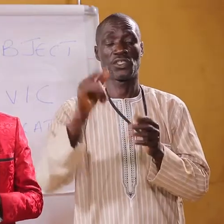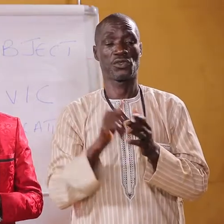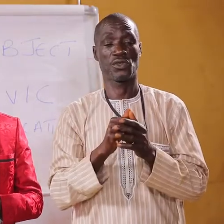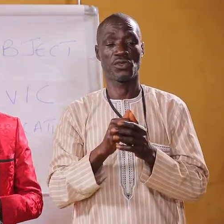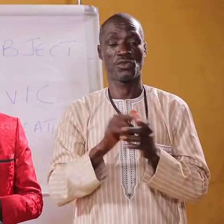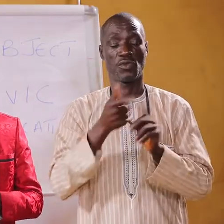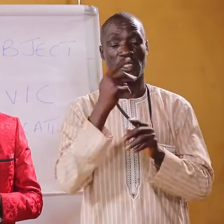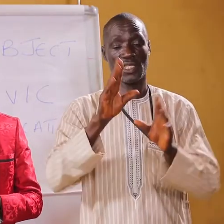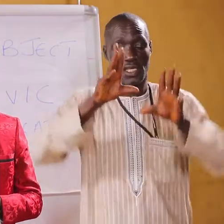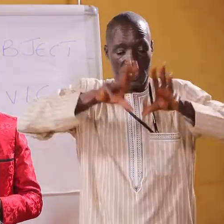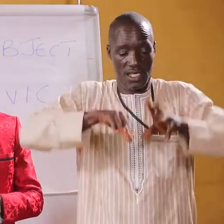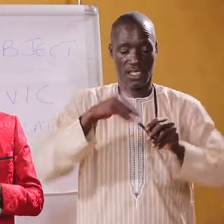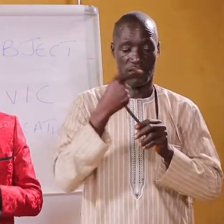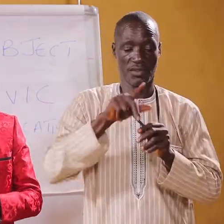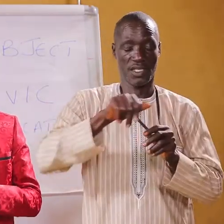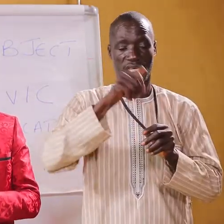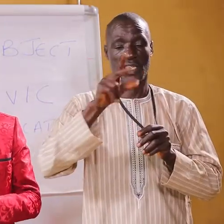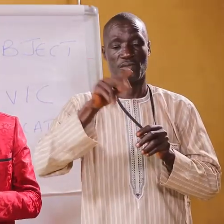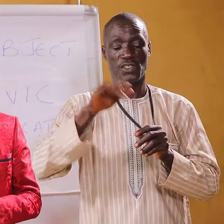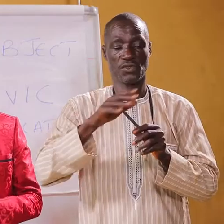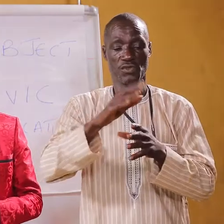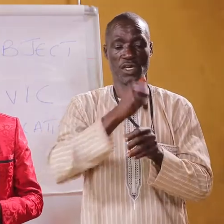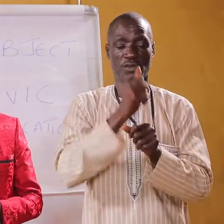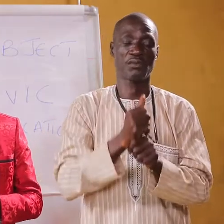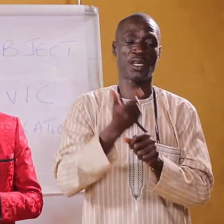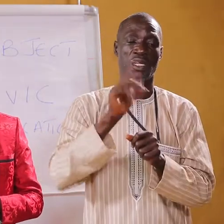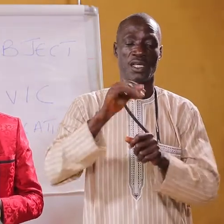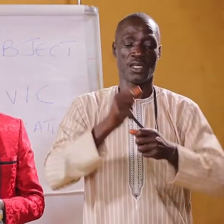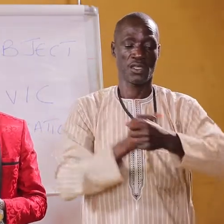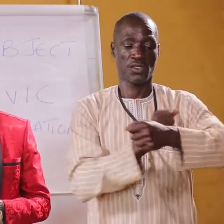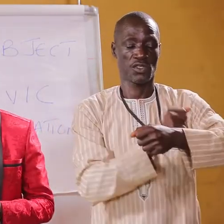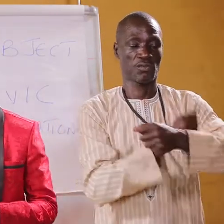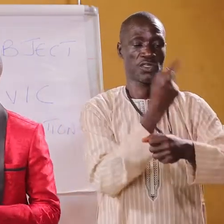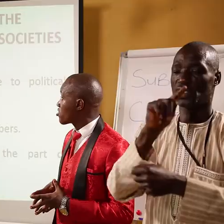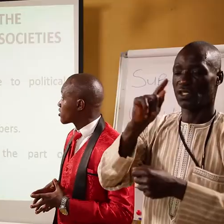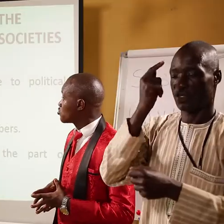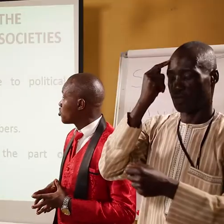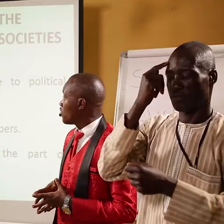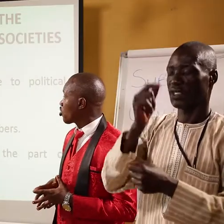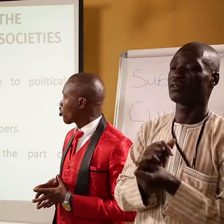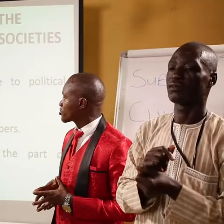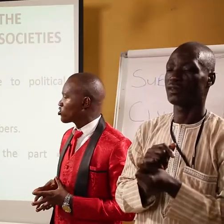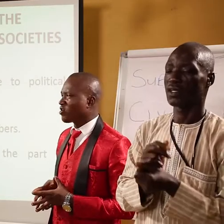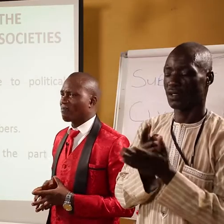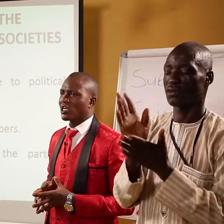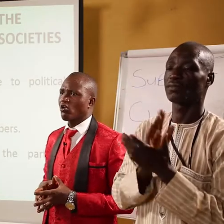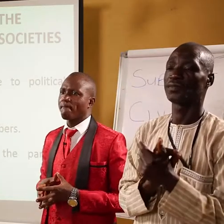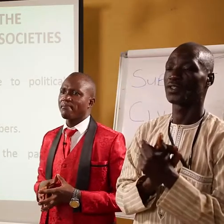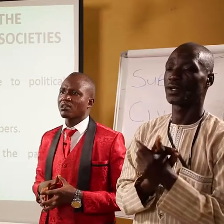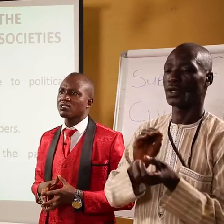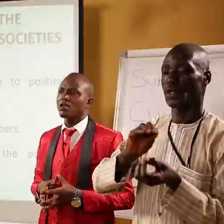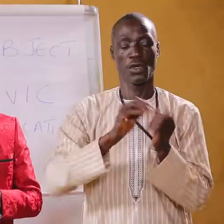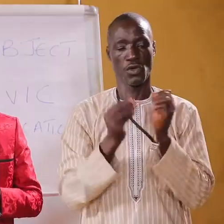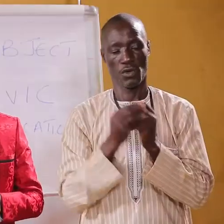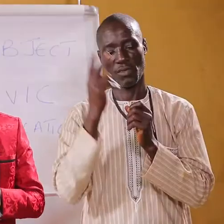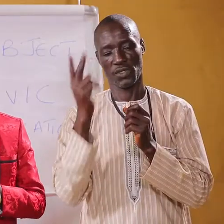he accepts that appointment, you discover that he begins to support government policies, even if they are not right. Number two, corruption on the part of